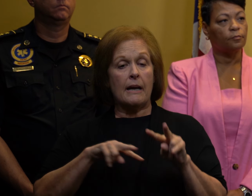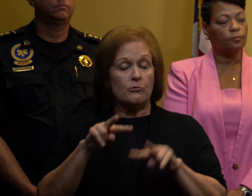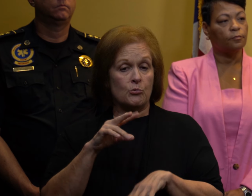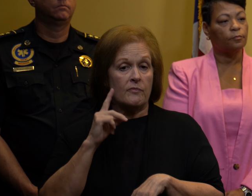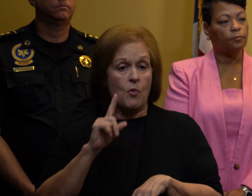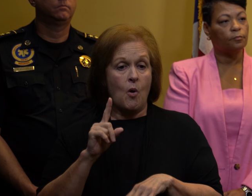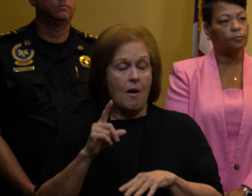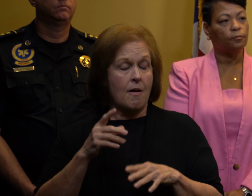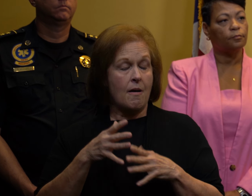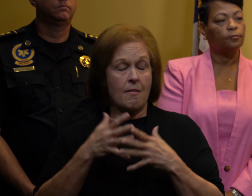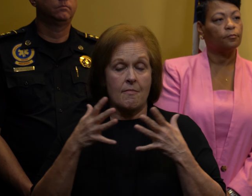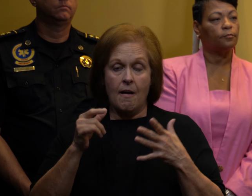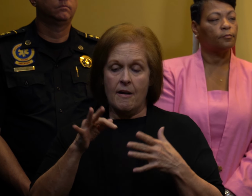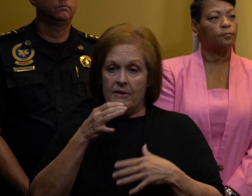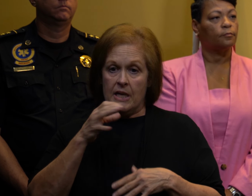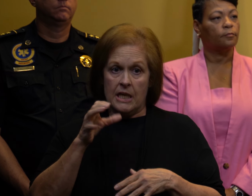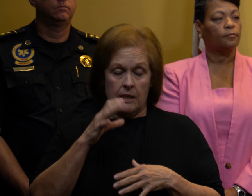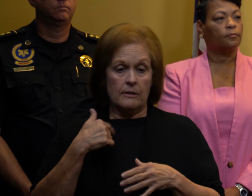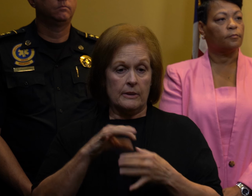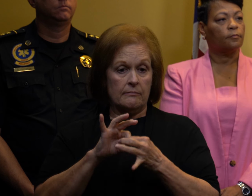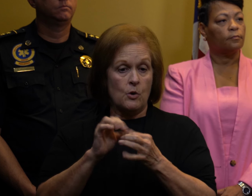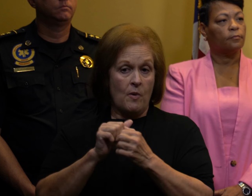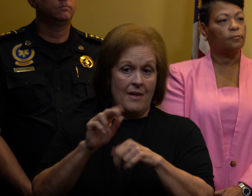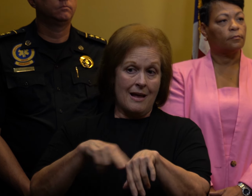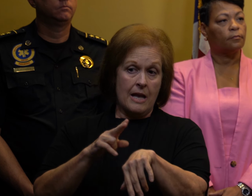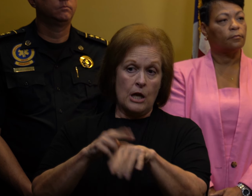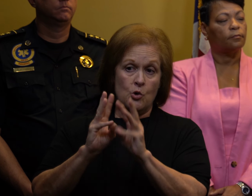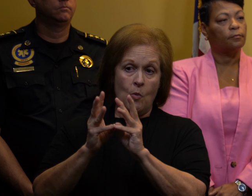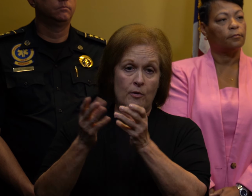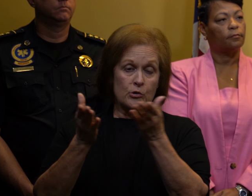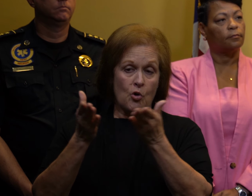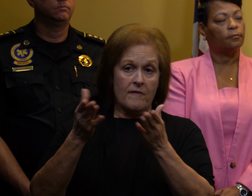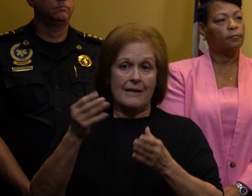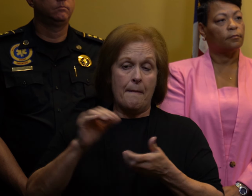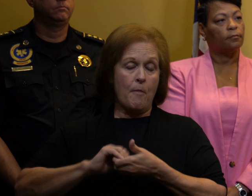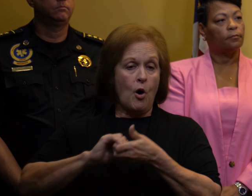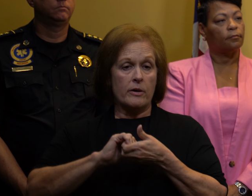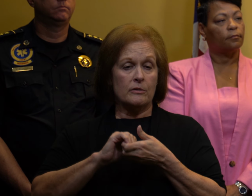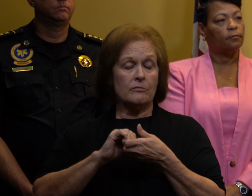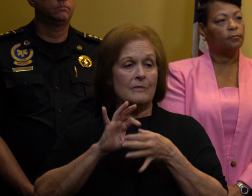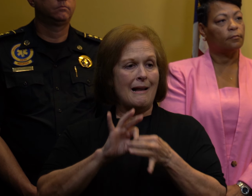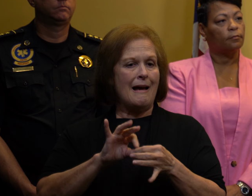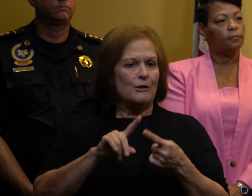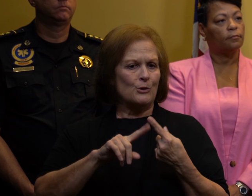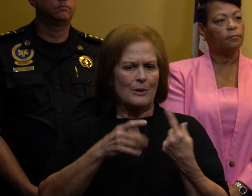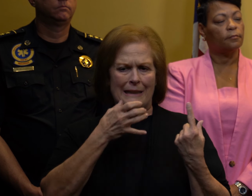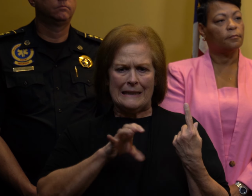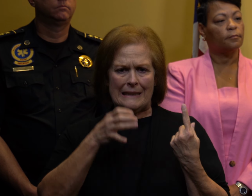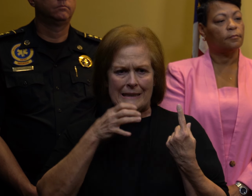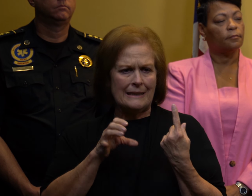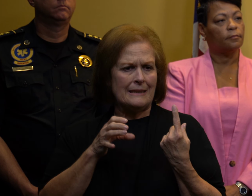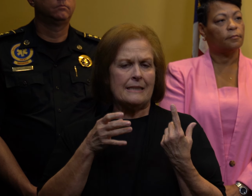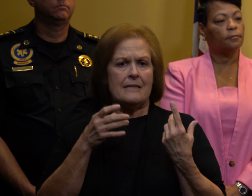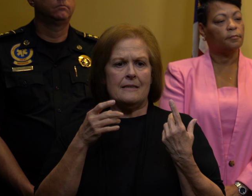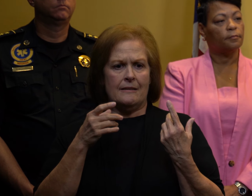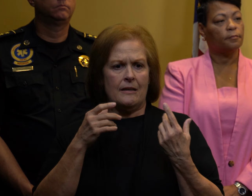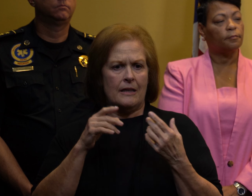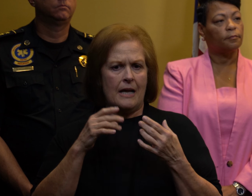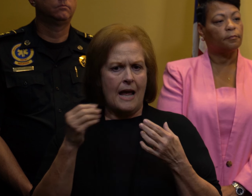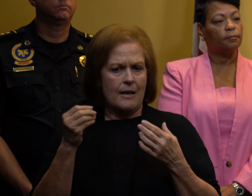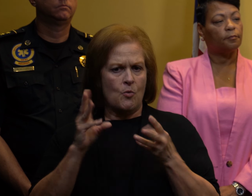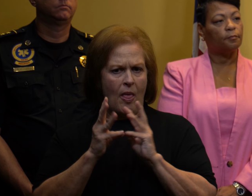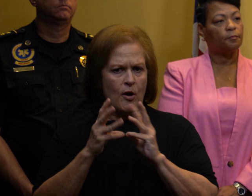obviously, excessive heat warnings daily in coordination with the National Weather Service and our partners regarding any heat impacts and potential inclement weather